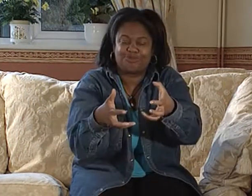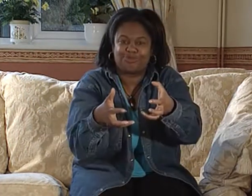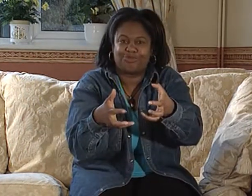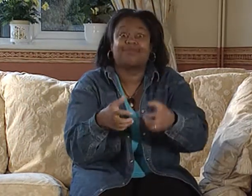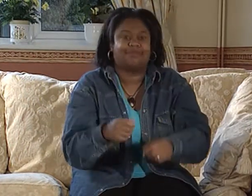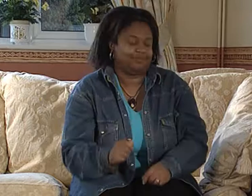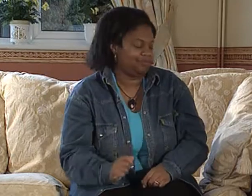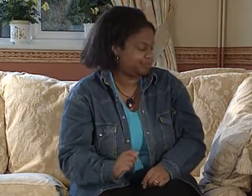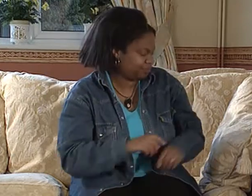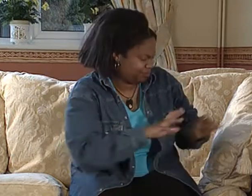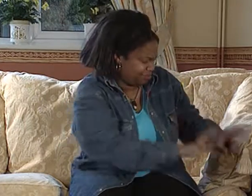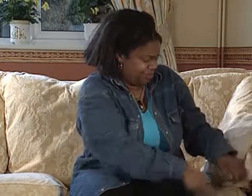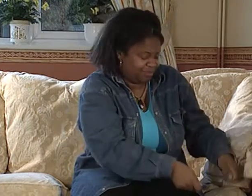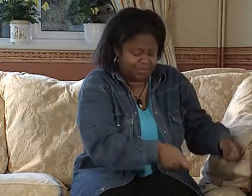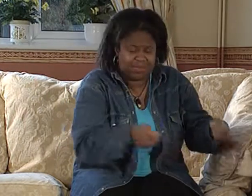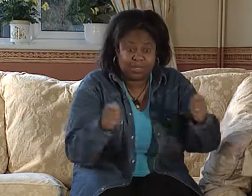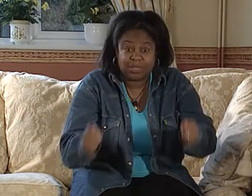Perhaps she could use the net to catch the rabbit.